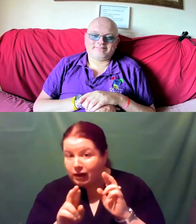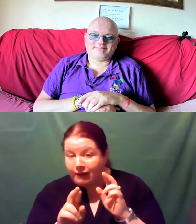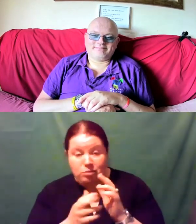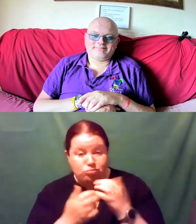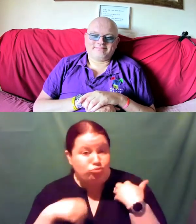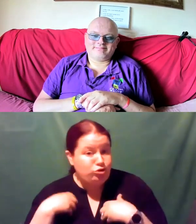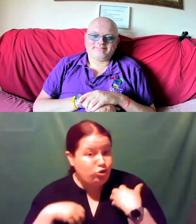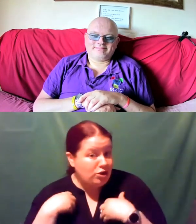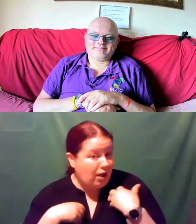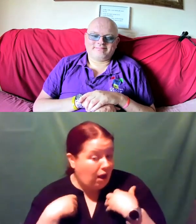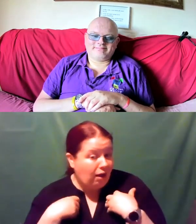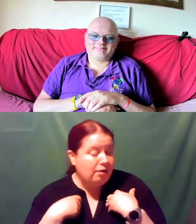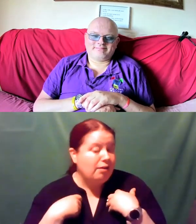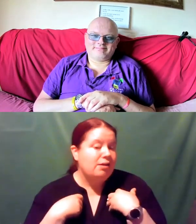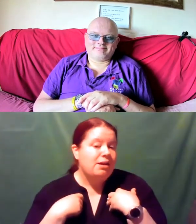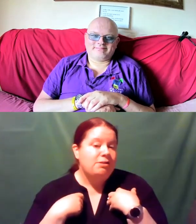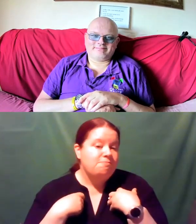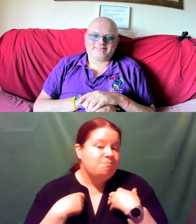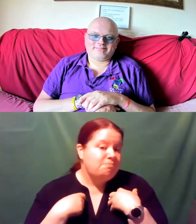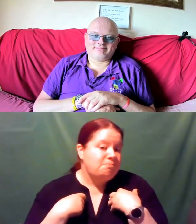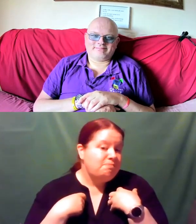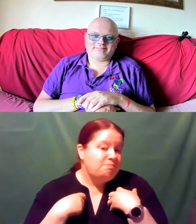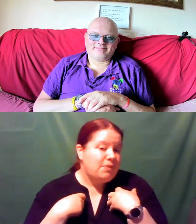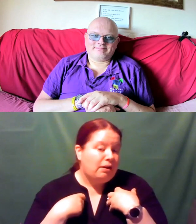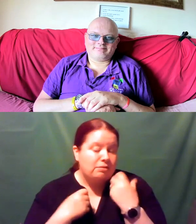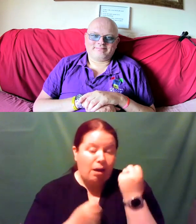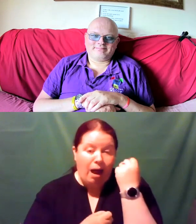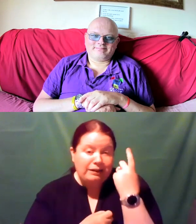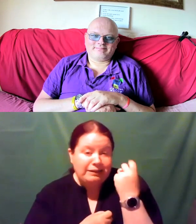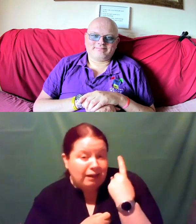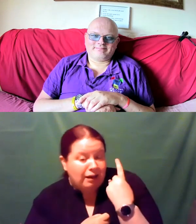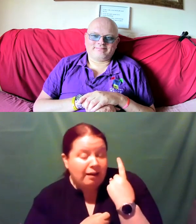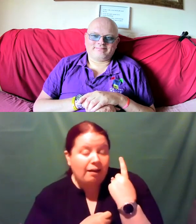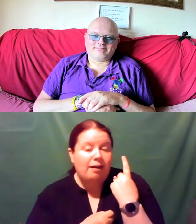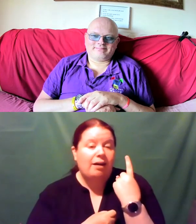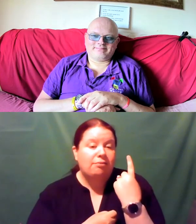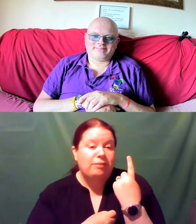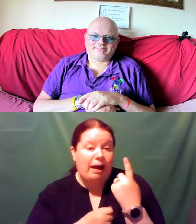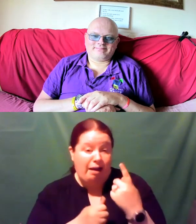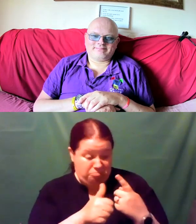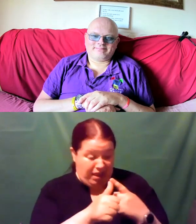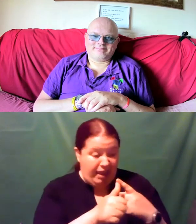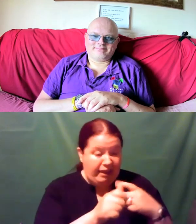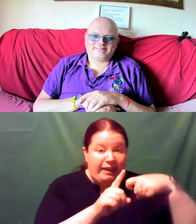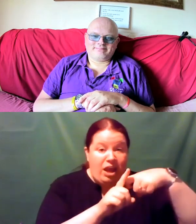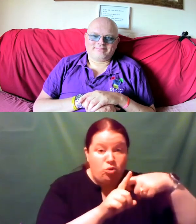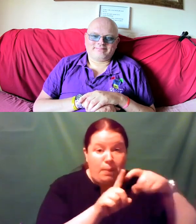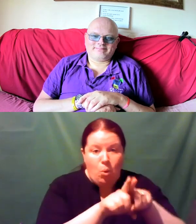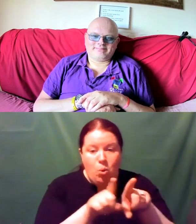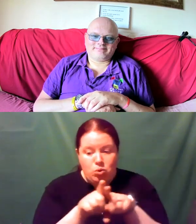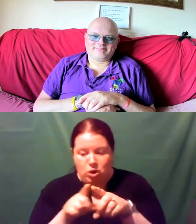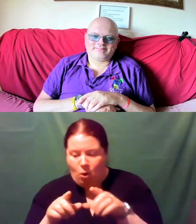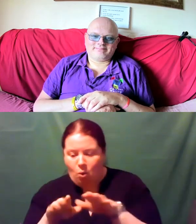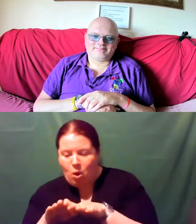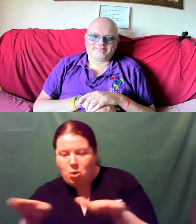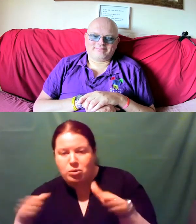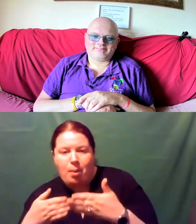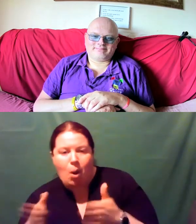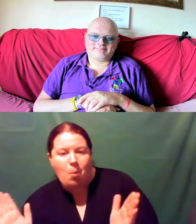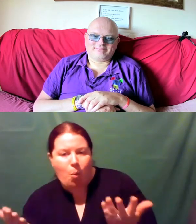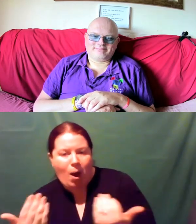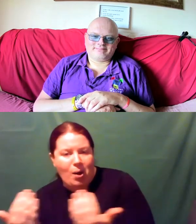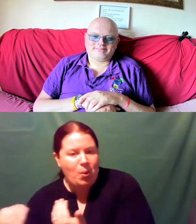the topic really interesting. You've got some more insight into A, Kieran, and B, the Open Table Network. And we really hope